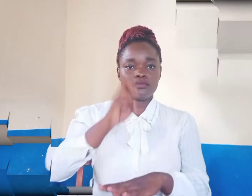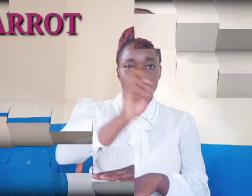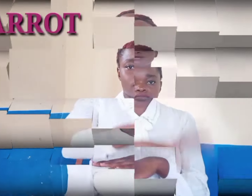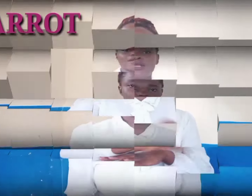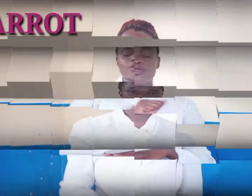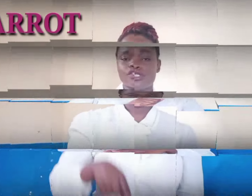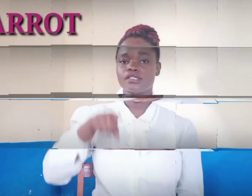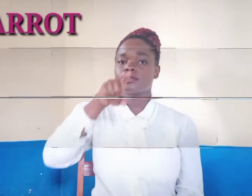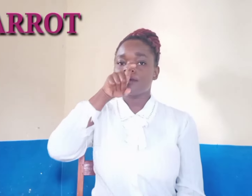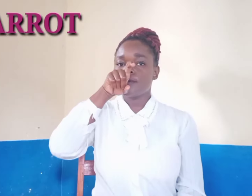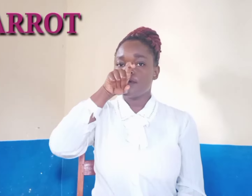Parrot.